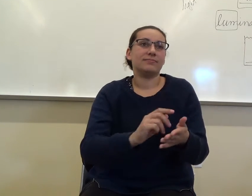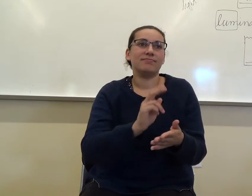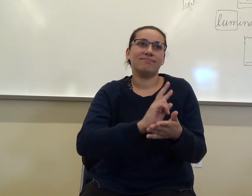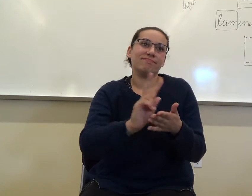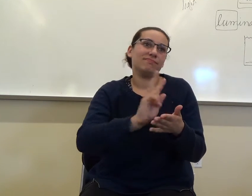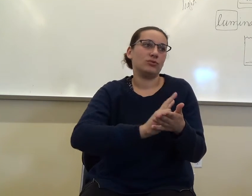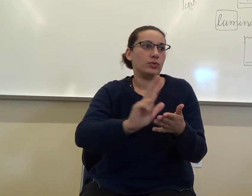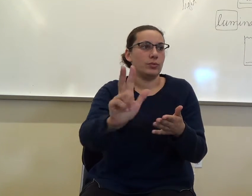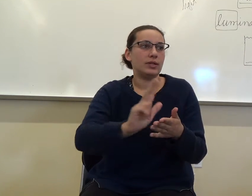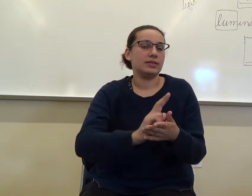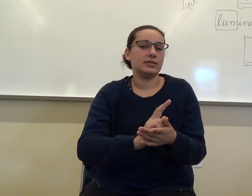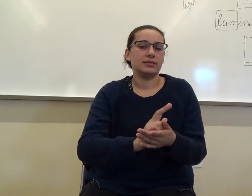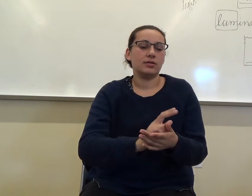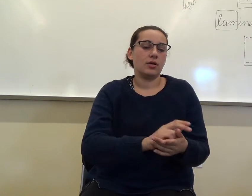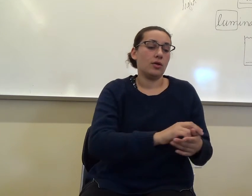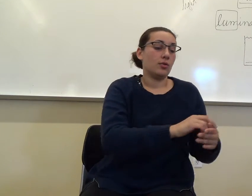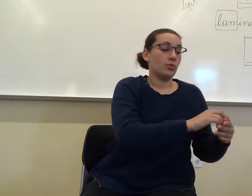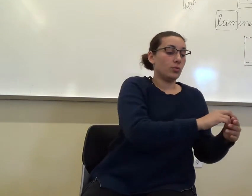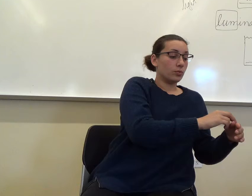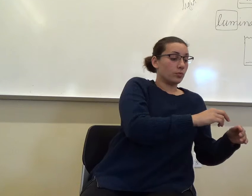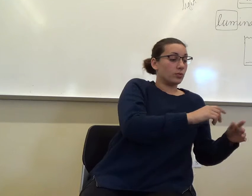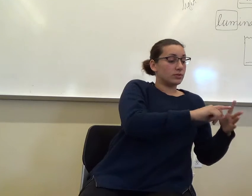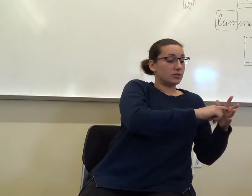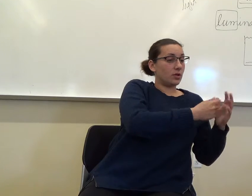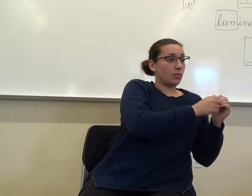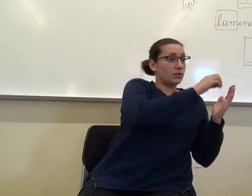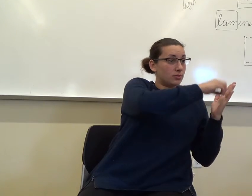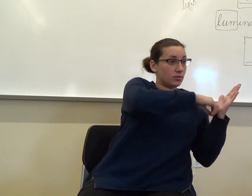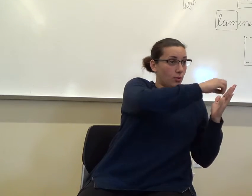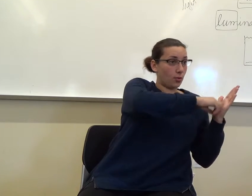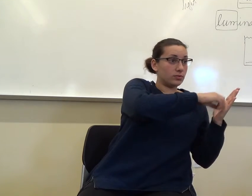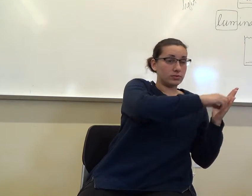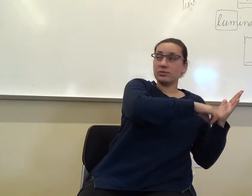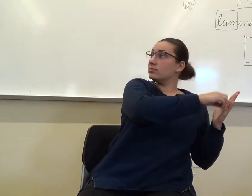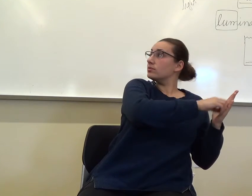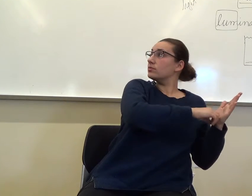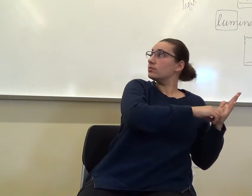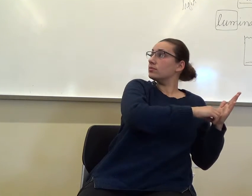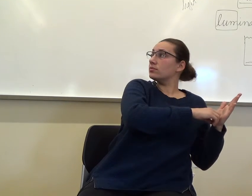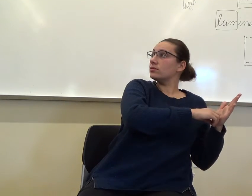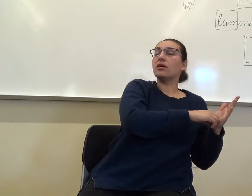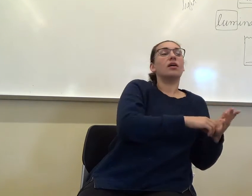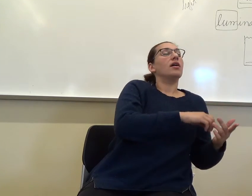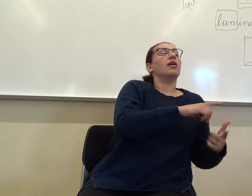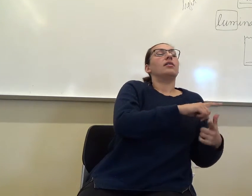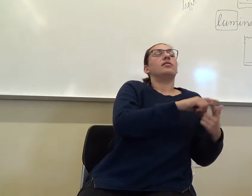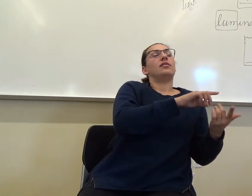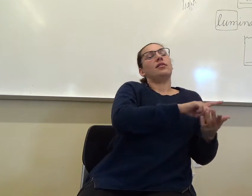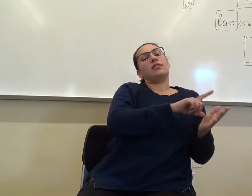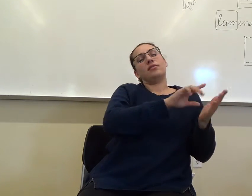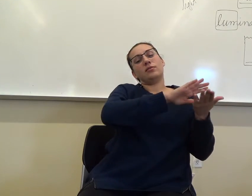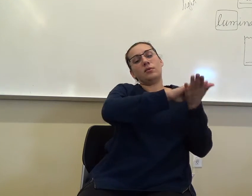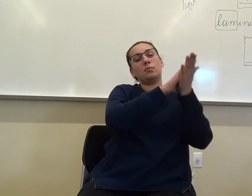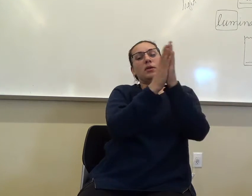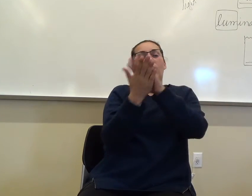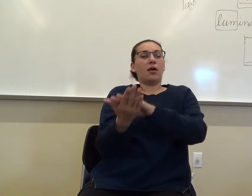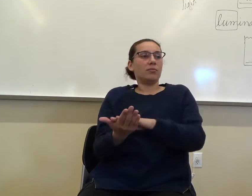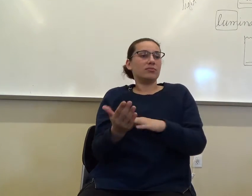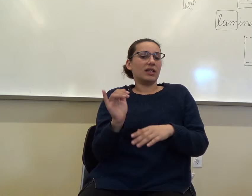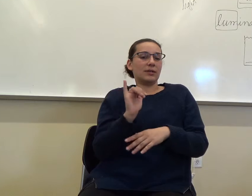our annotation and using this to come to this, which this person very